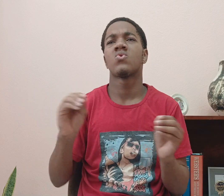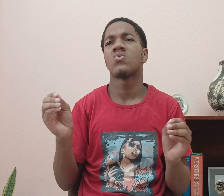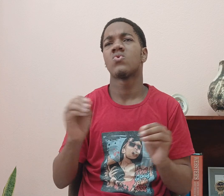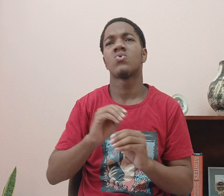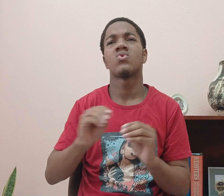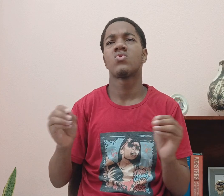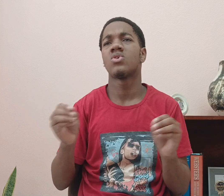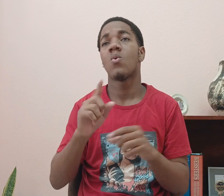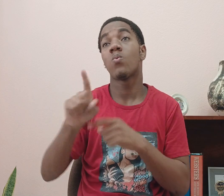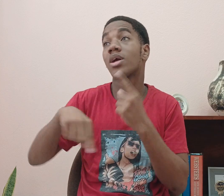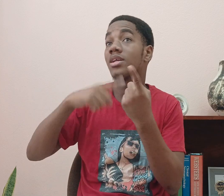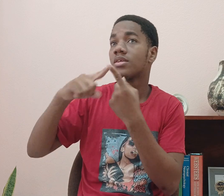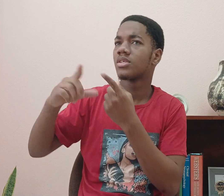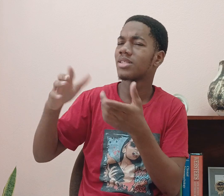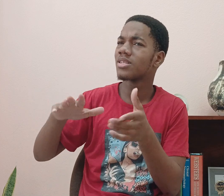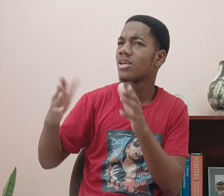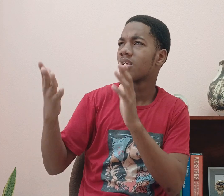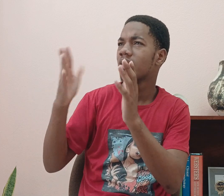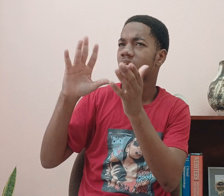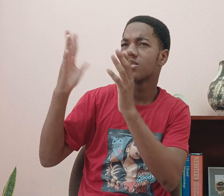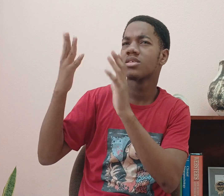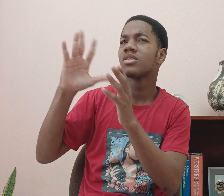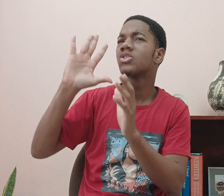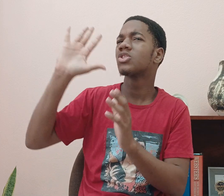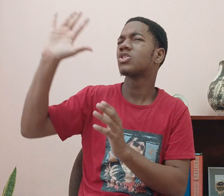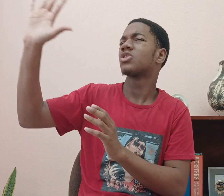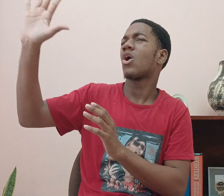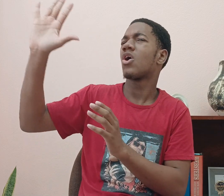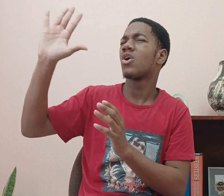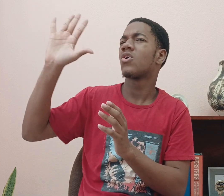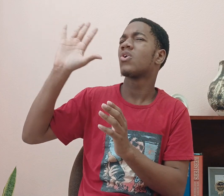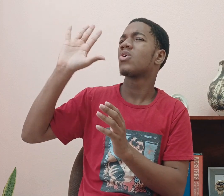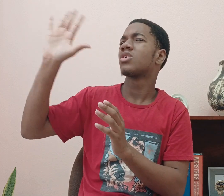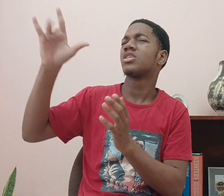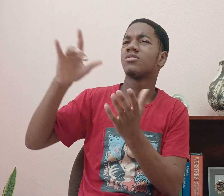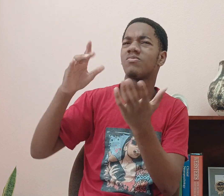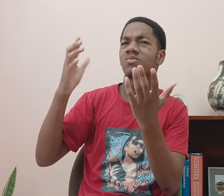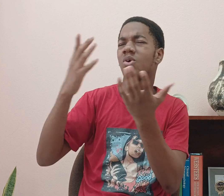in the light of His glory and grace.